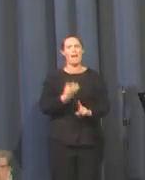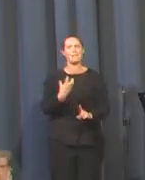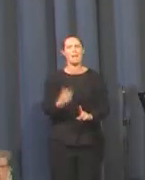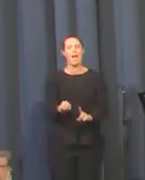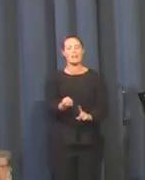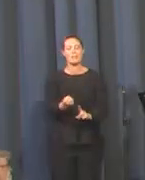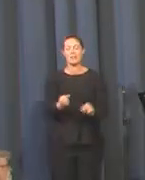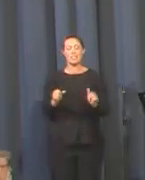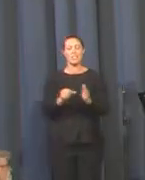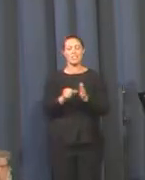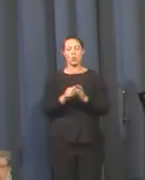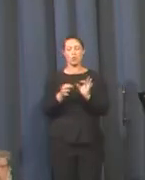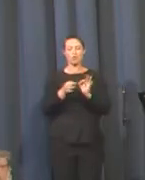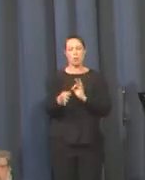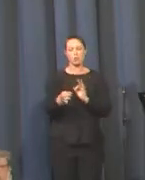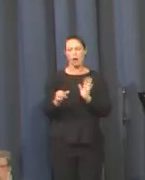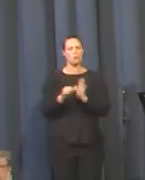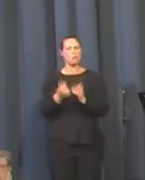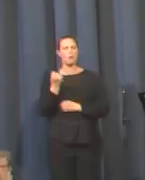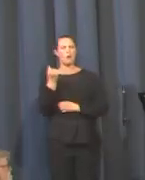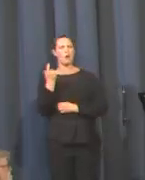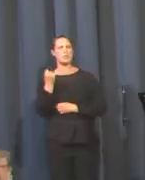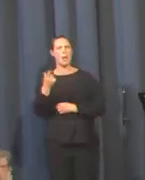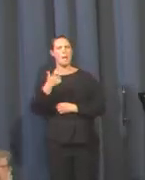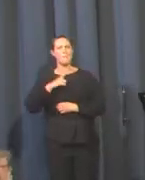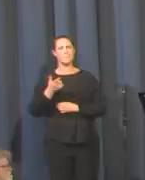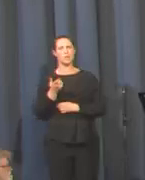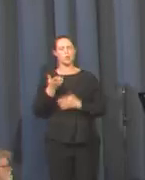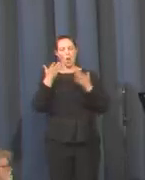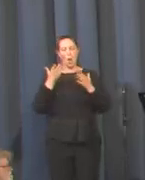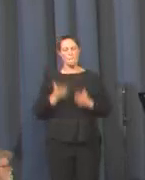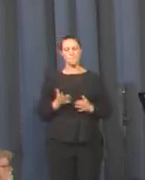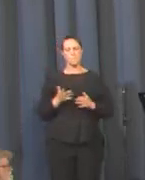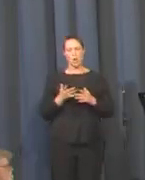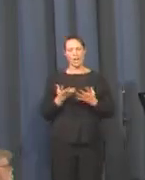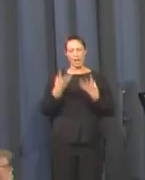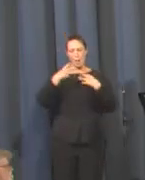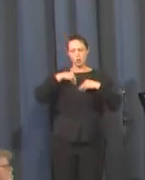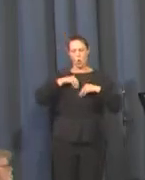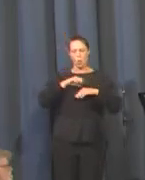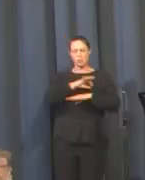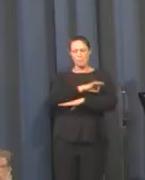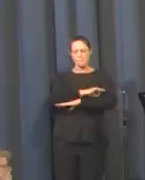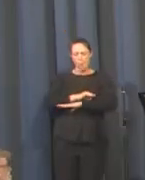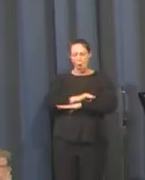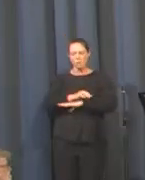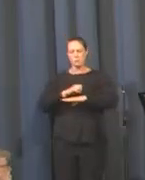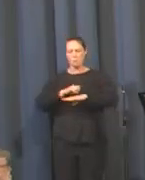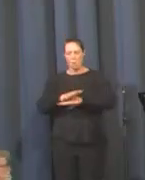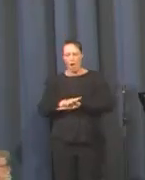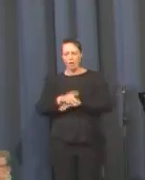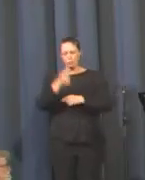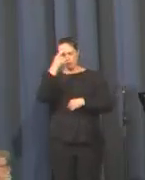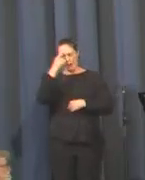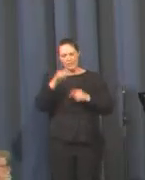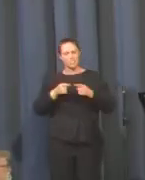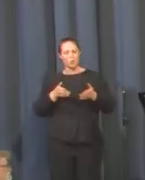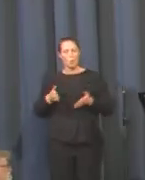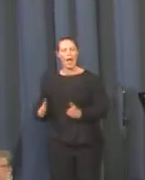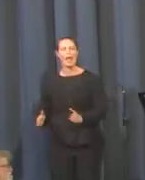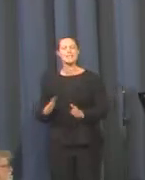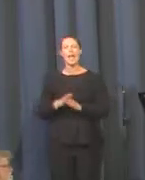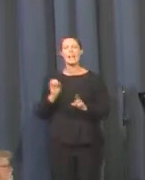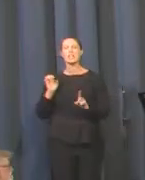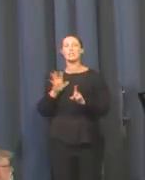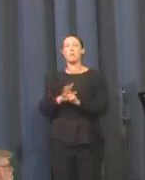and understand because it moves into different compartments in the body, and the exposure pathways are quite complex as well. And so